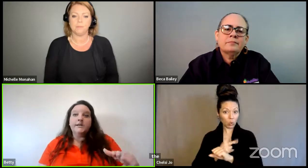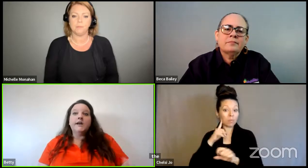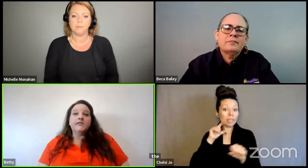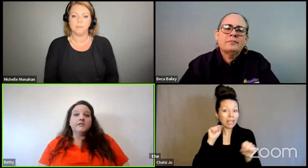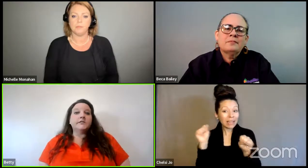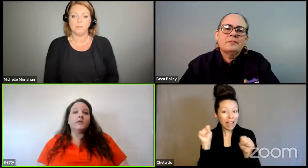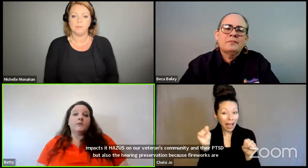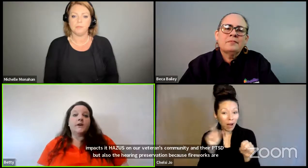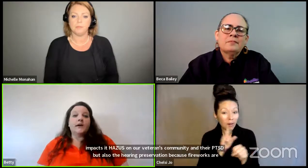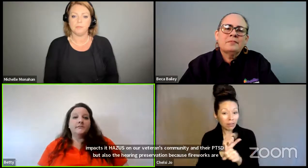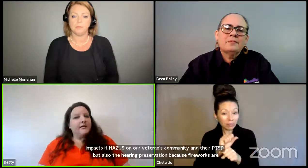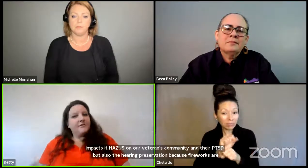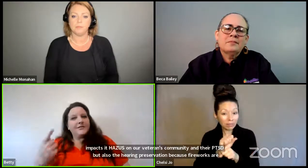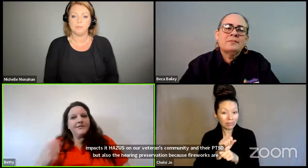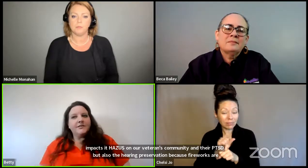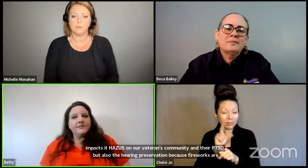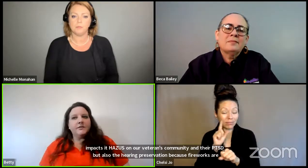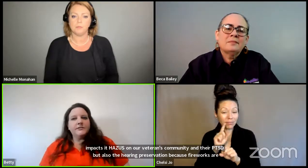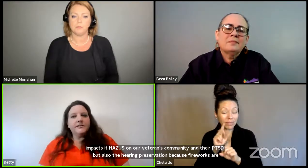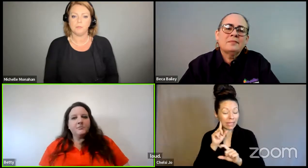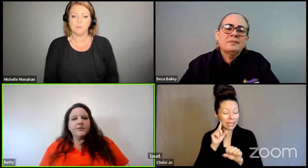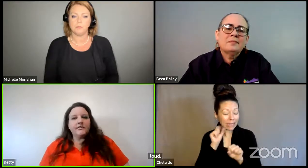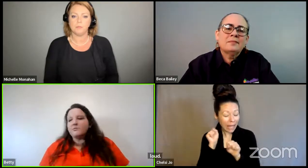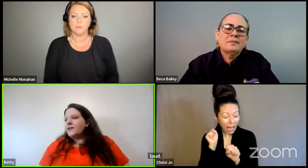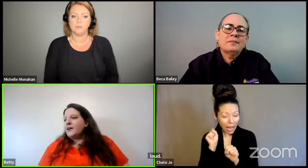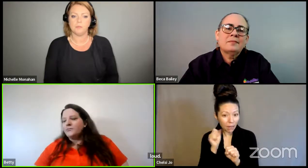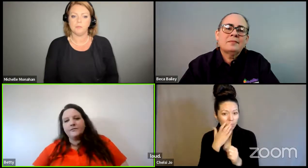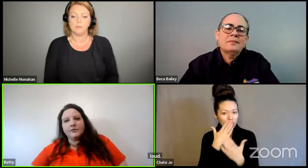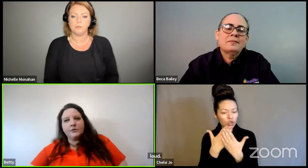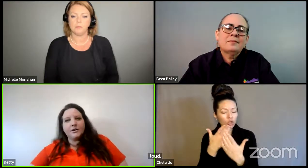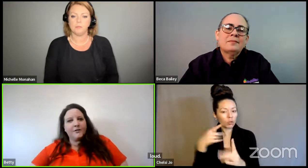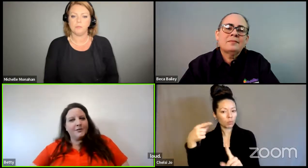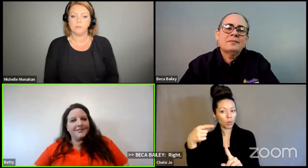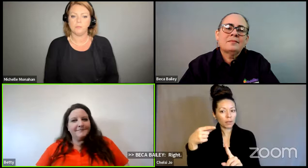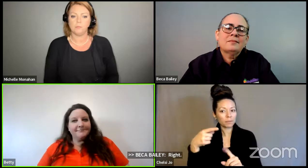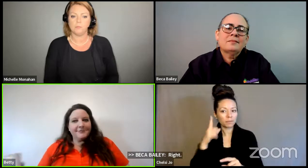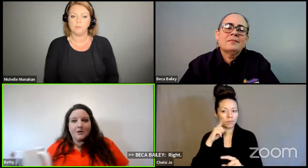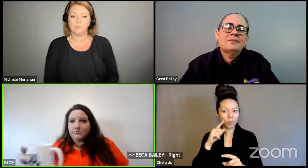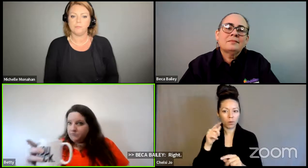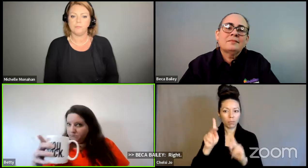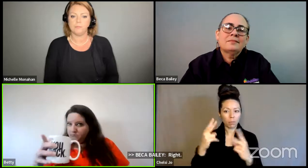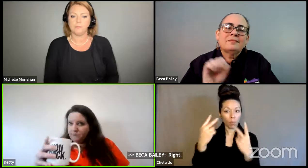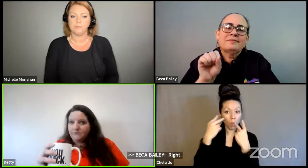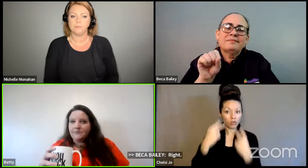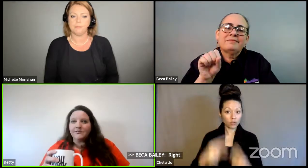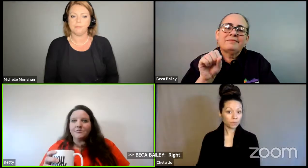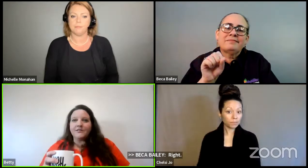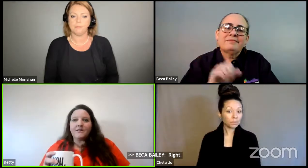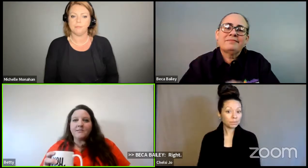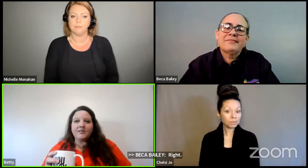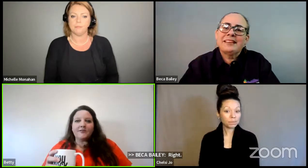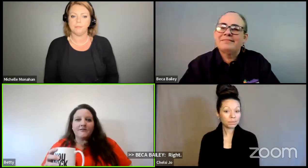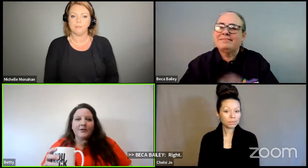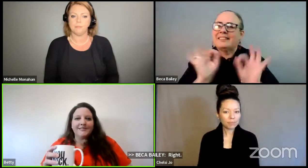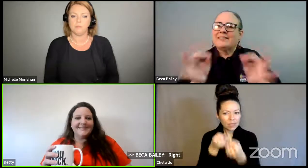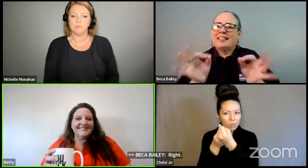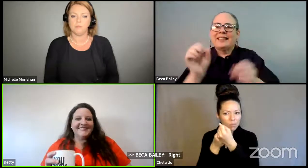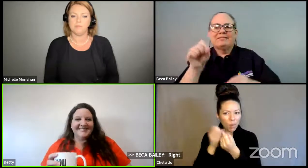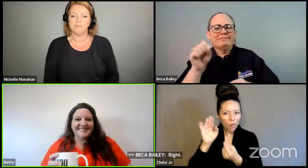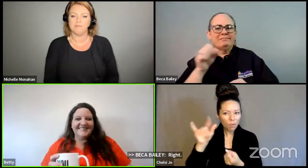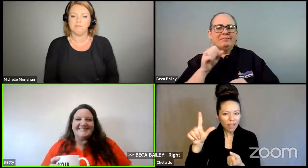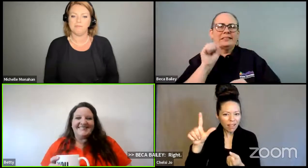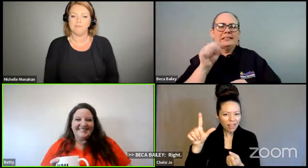loud. So I think that's a really good point to bring up to our viewers. So support that bill,